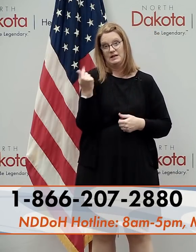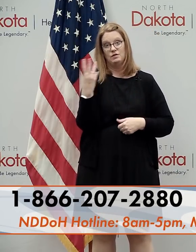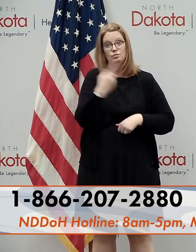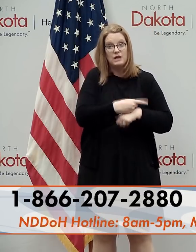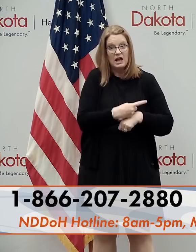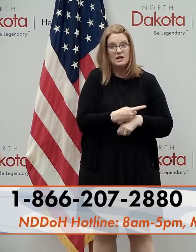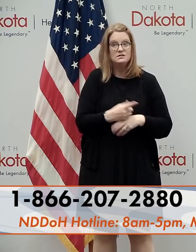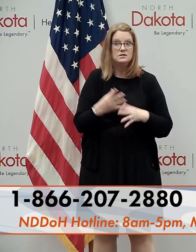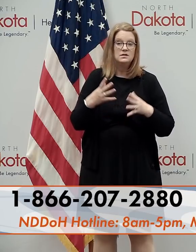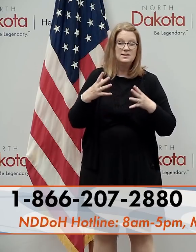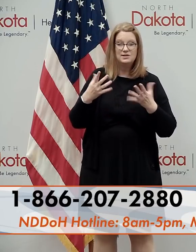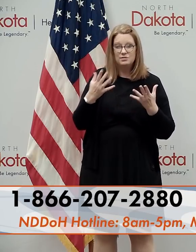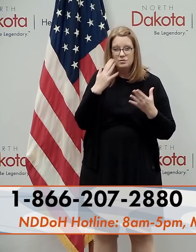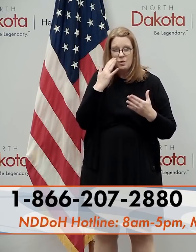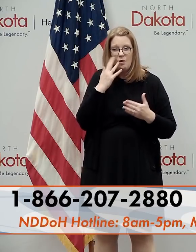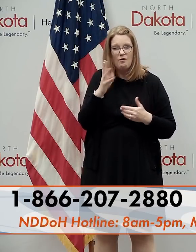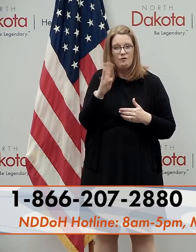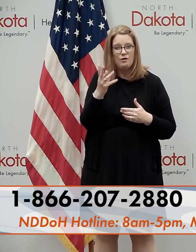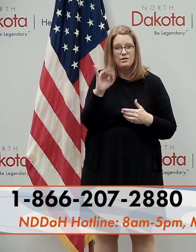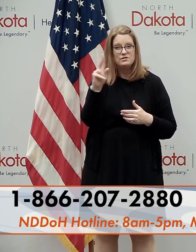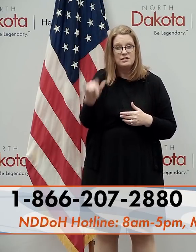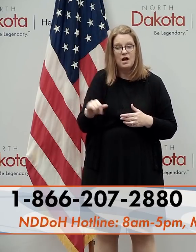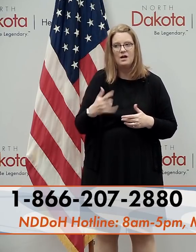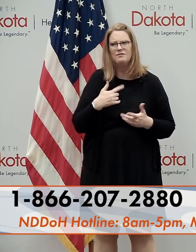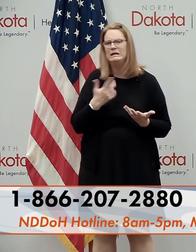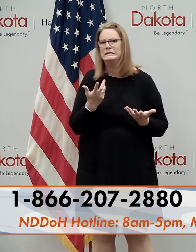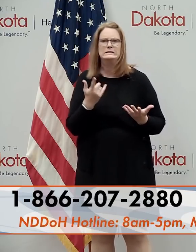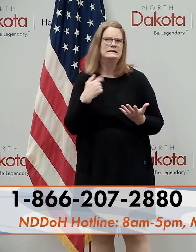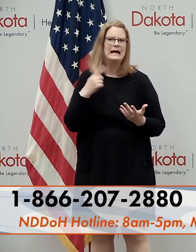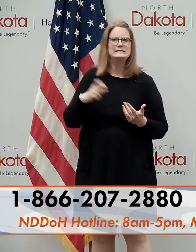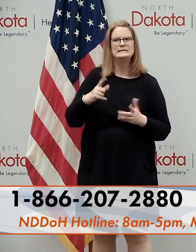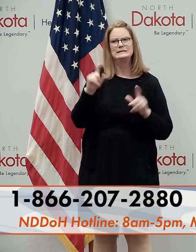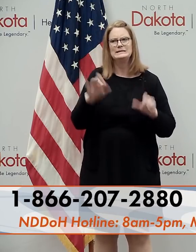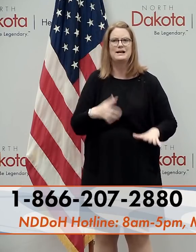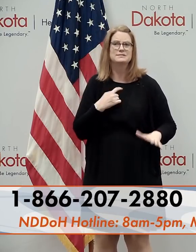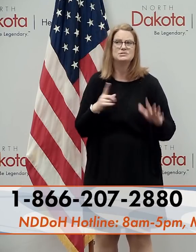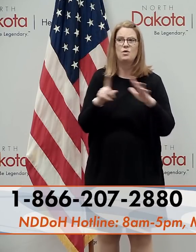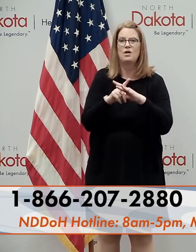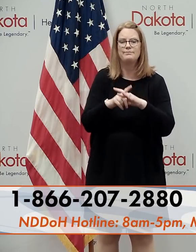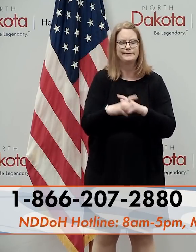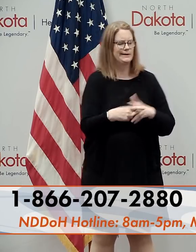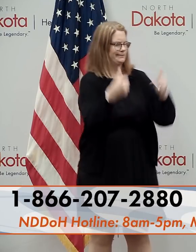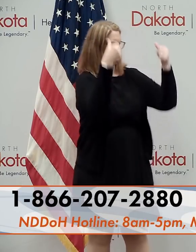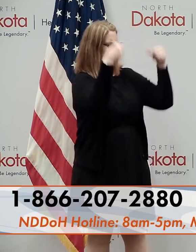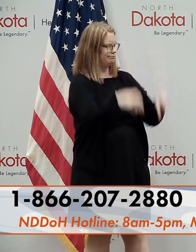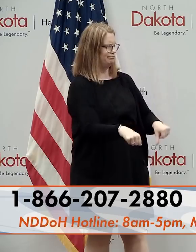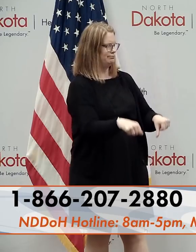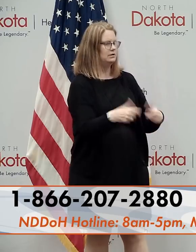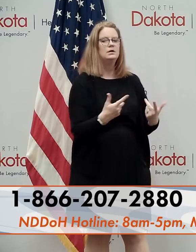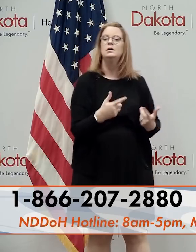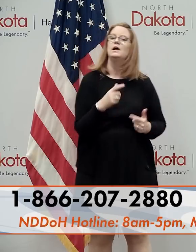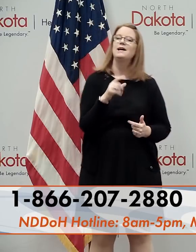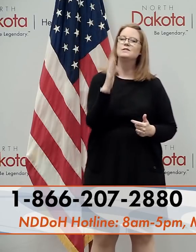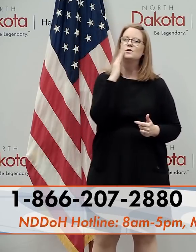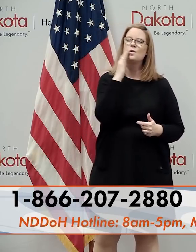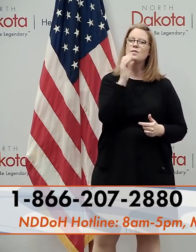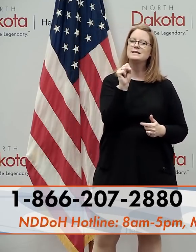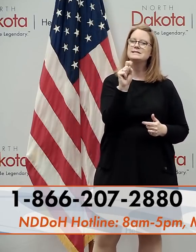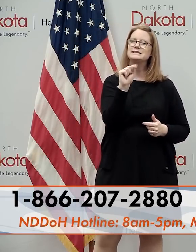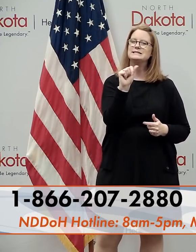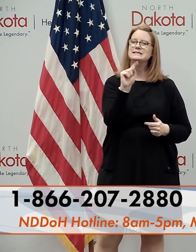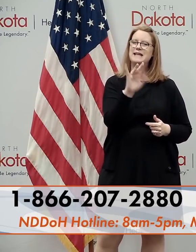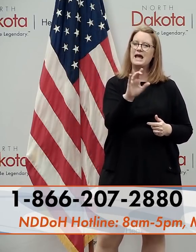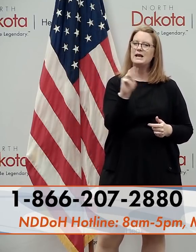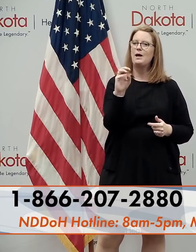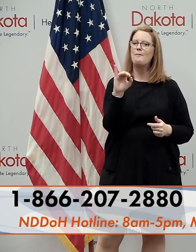over the holidays you're unable to get a test when you wanted one. And again, these static sites that I just talked about and the mobile